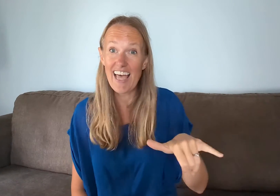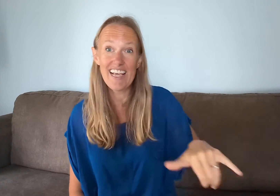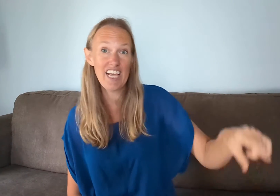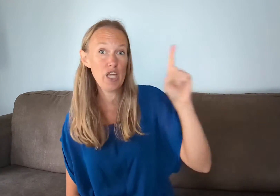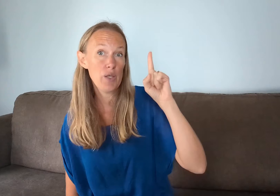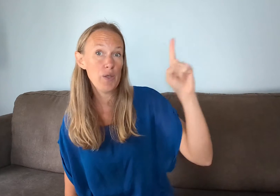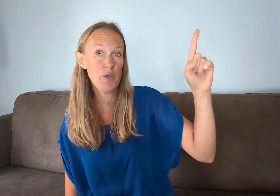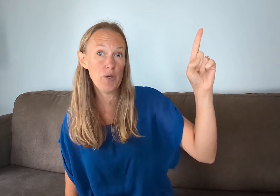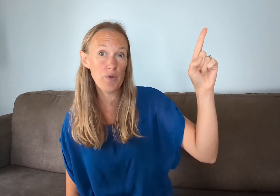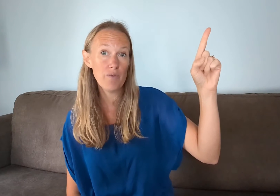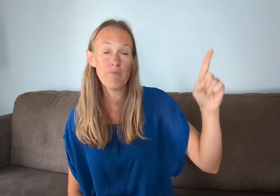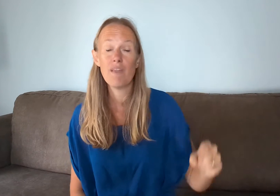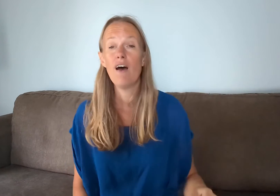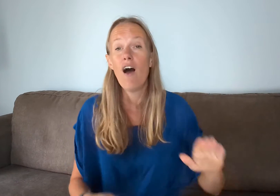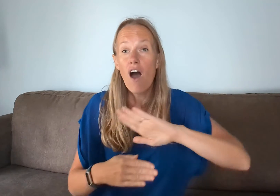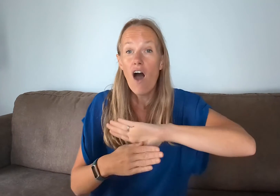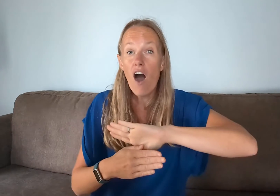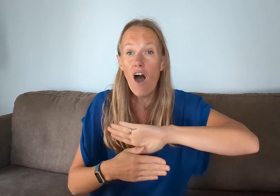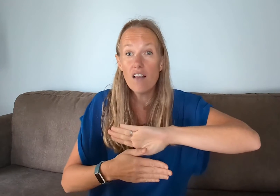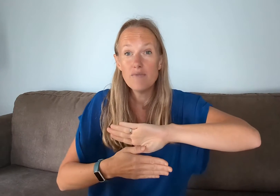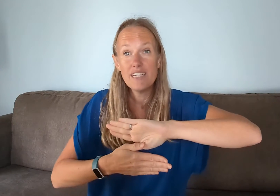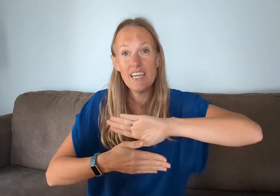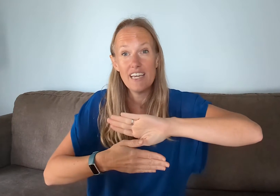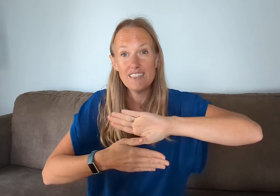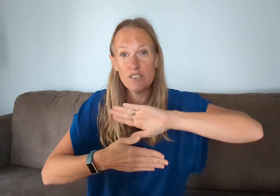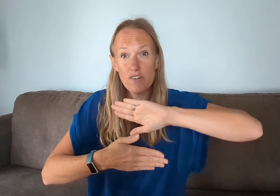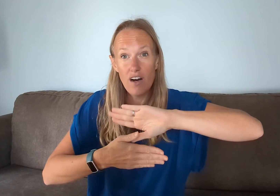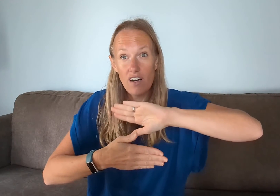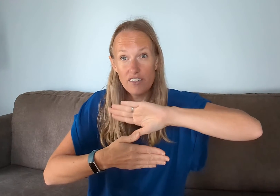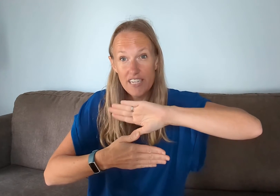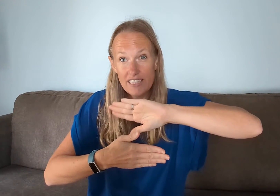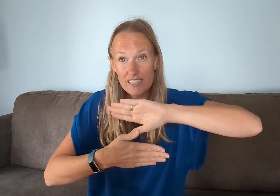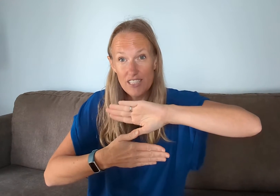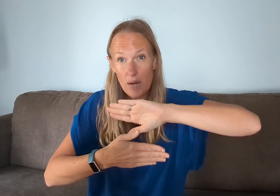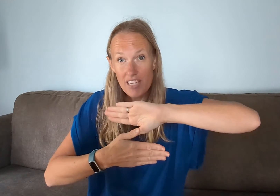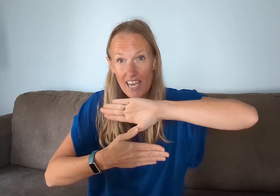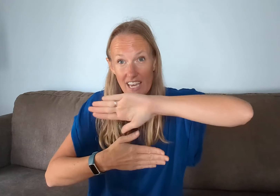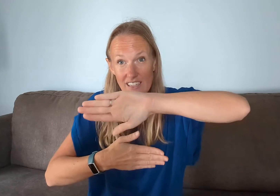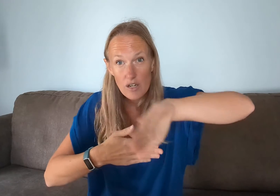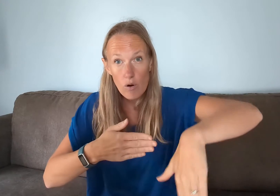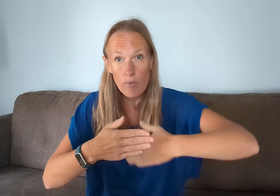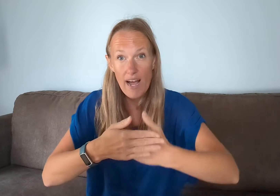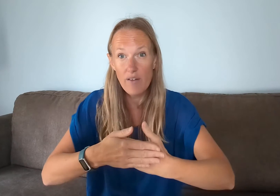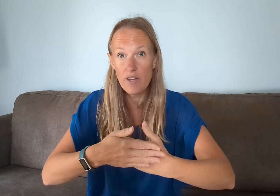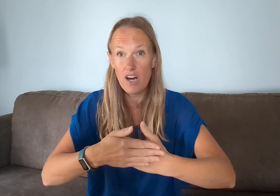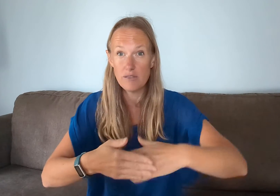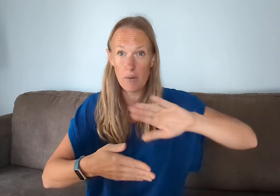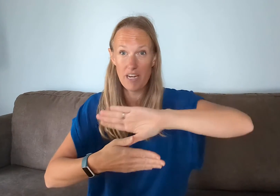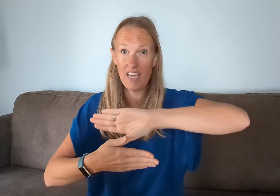like you. All of my days, so for all, you take this dominant hand and go around the non-dominant